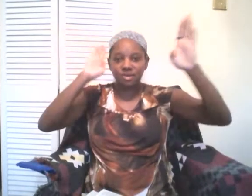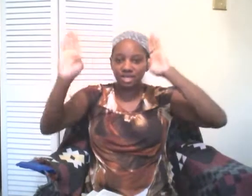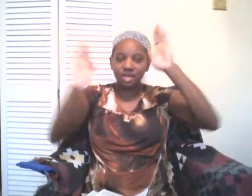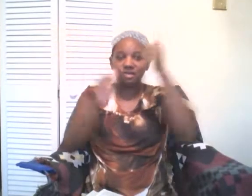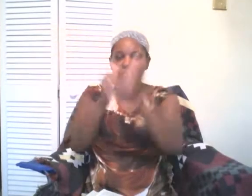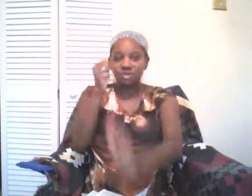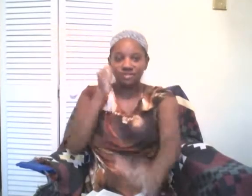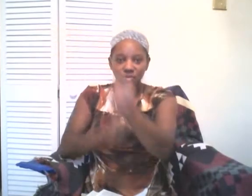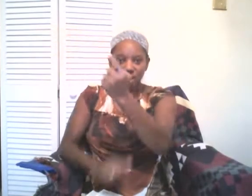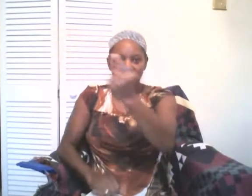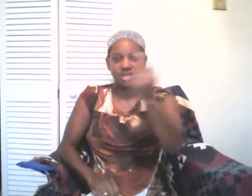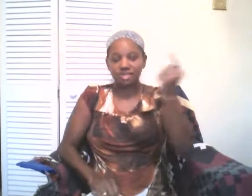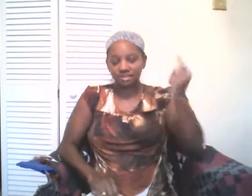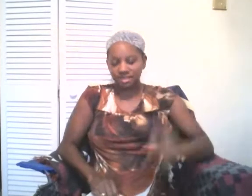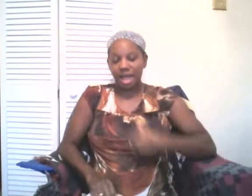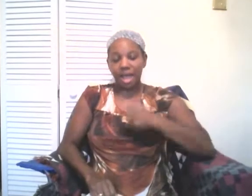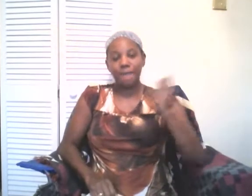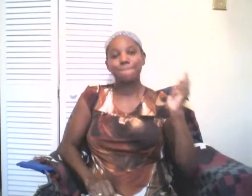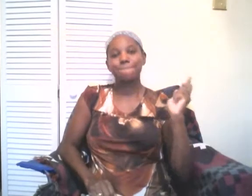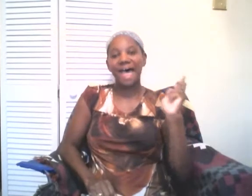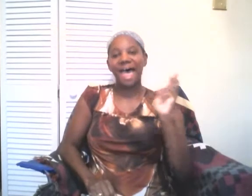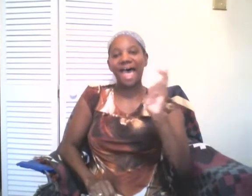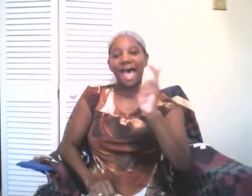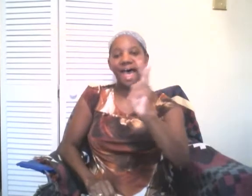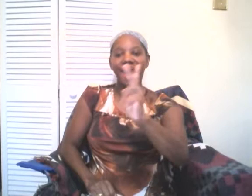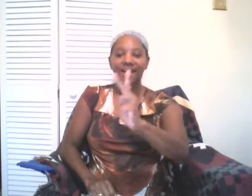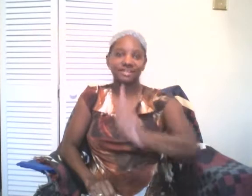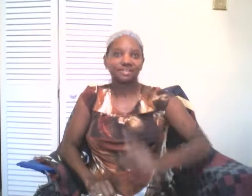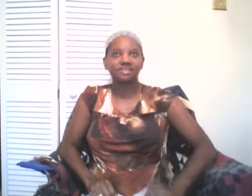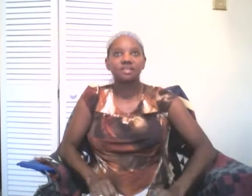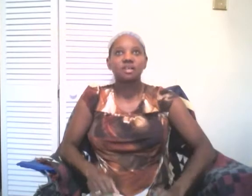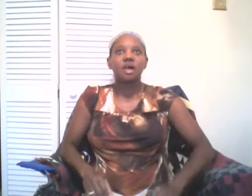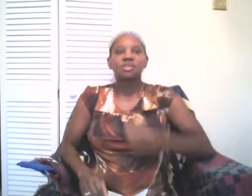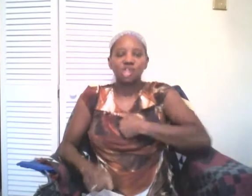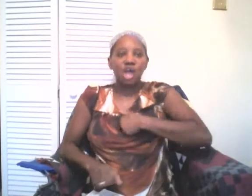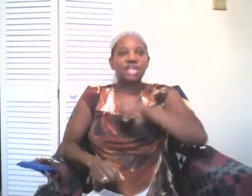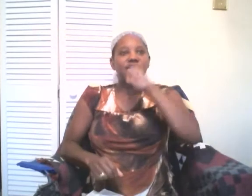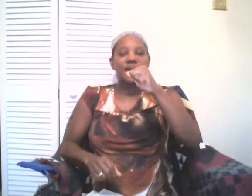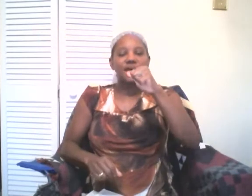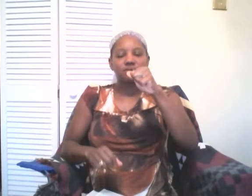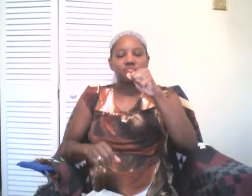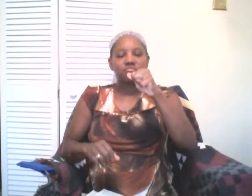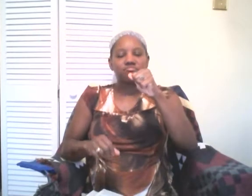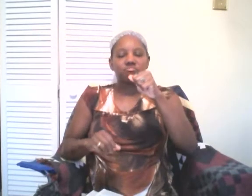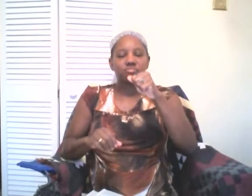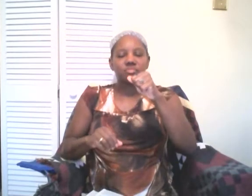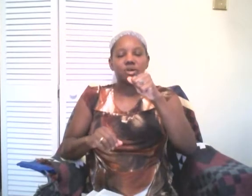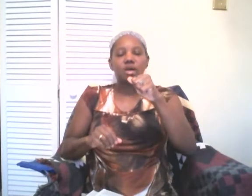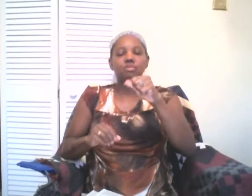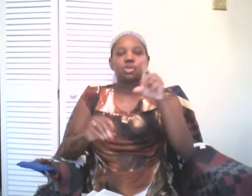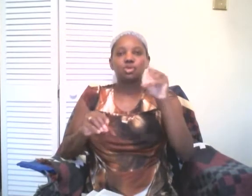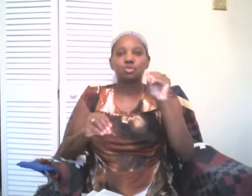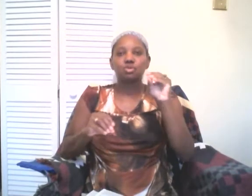Hello, everyone. I am back. Sorry, I did not do